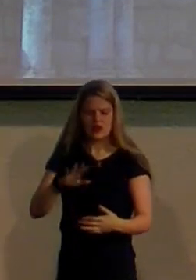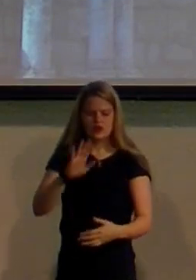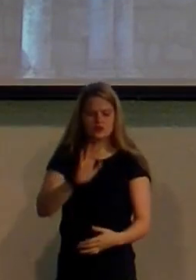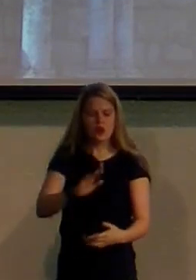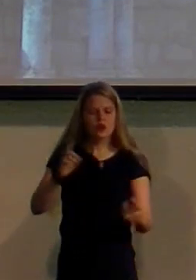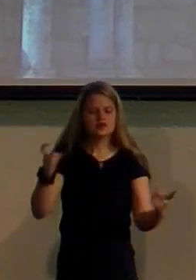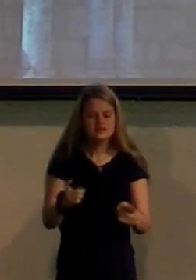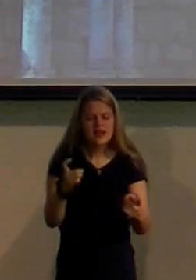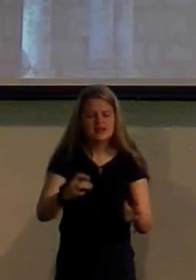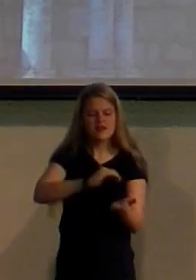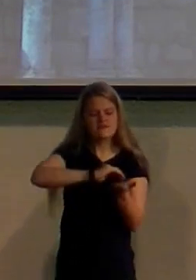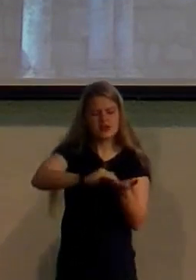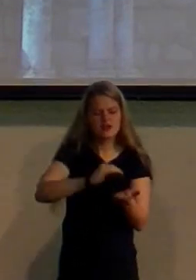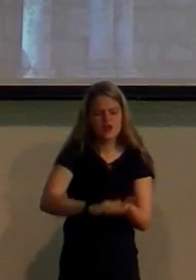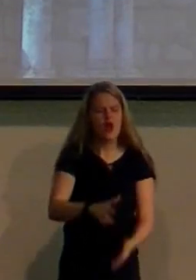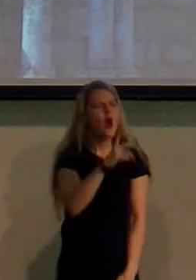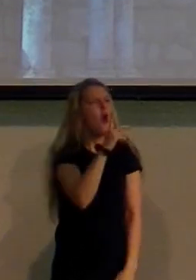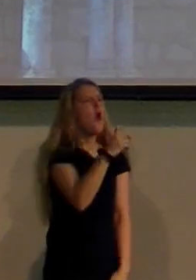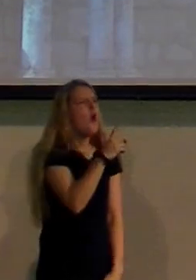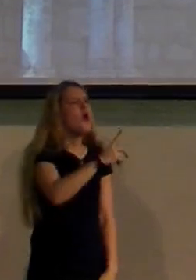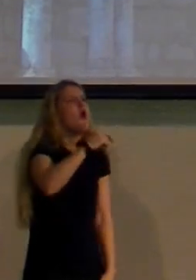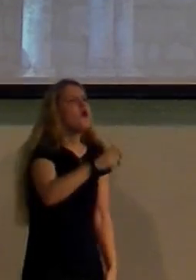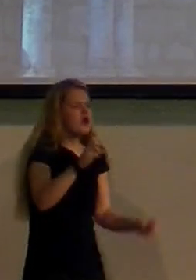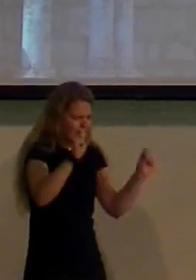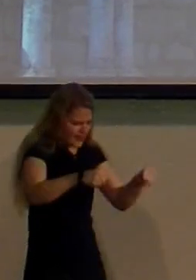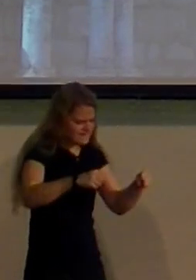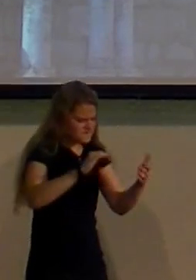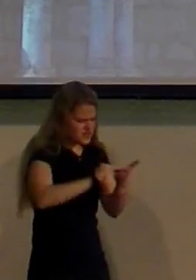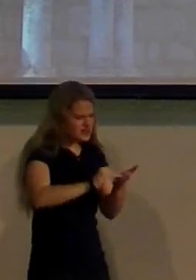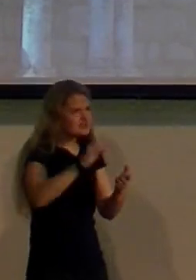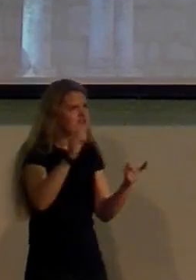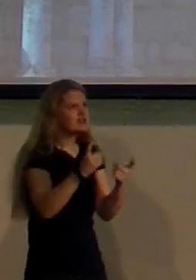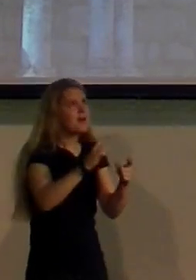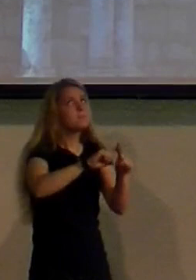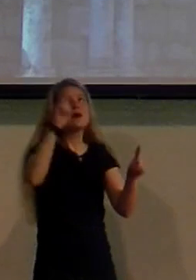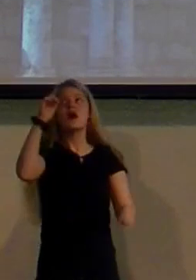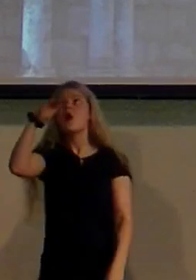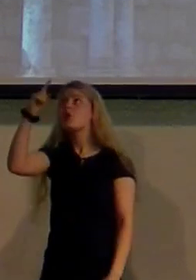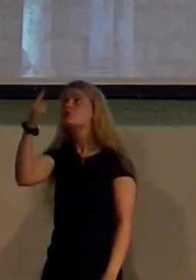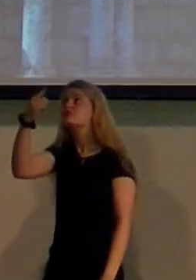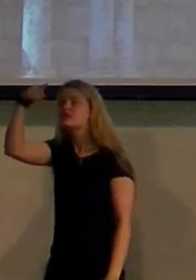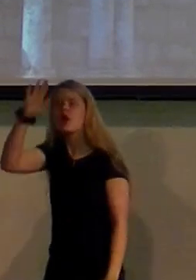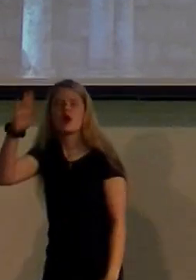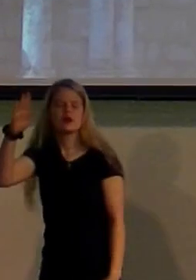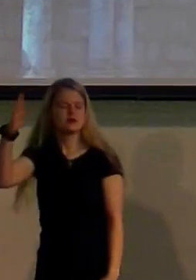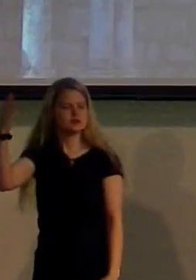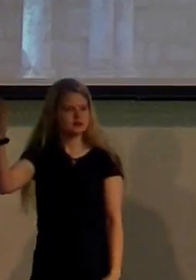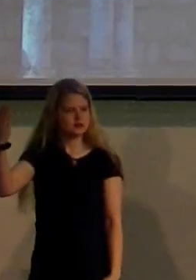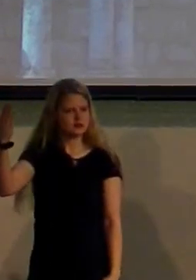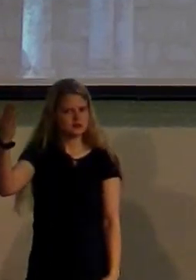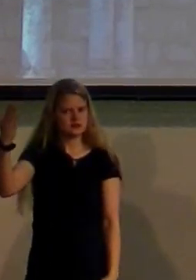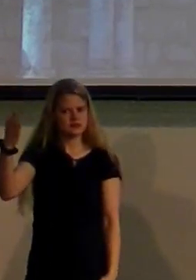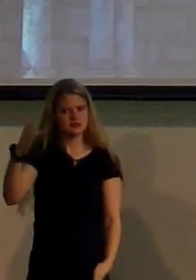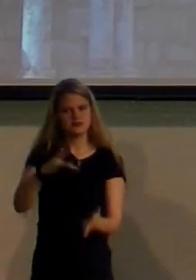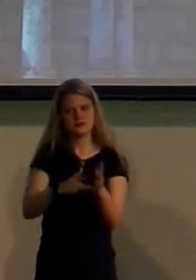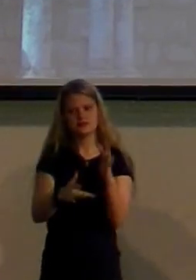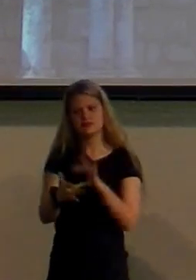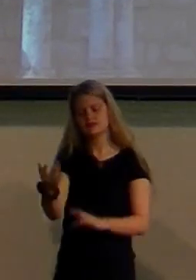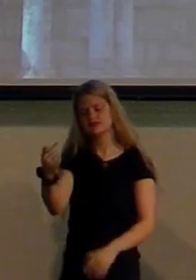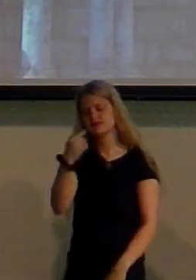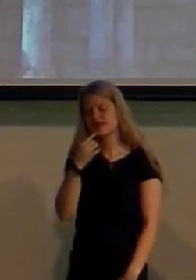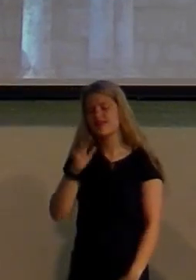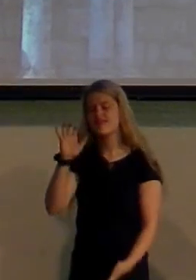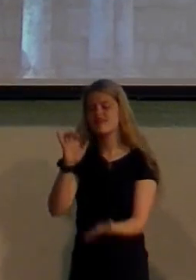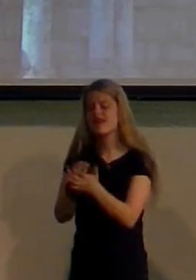forgiven." Huh! Who can forgive sins but God alone? They grumble. Jesus says, "That's my